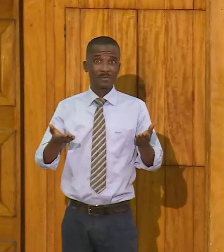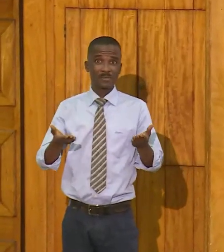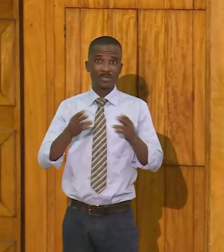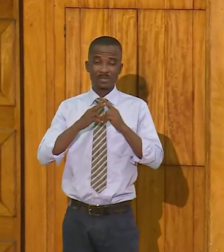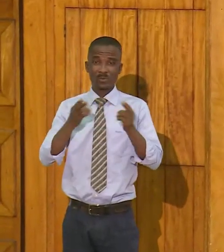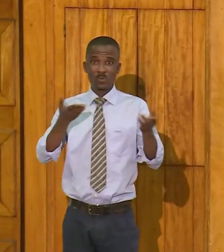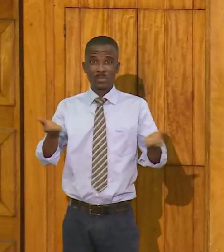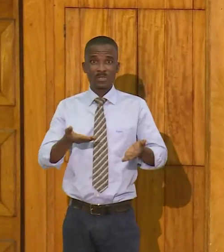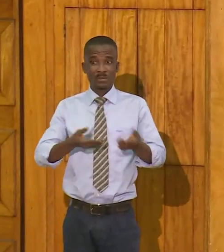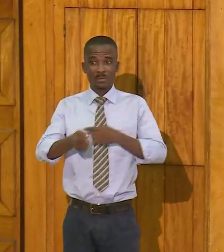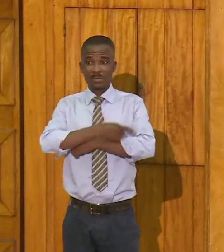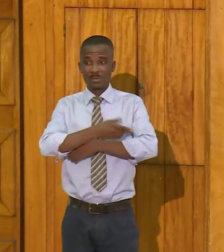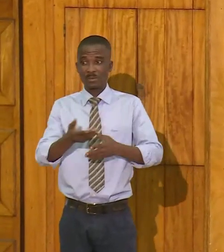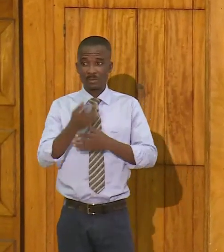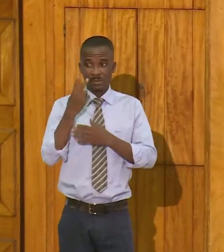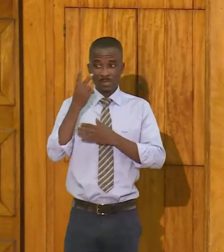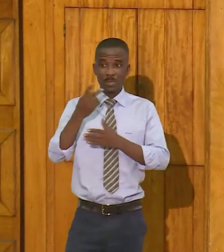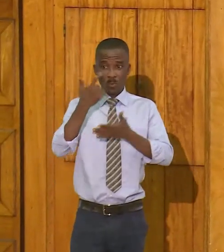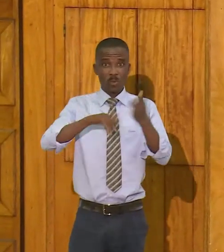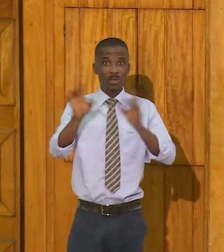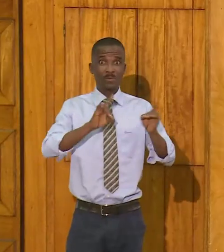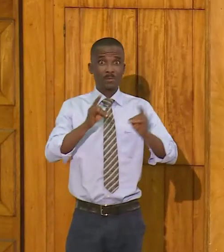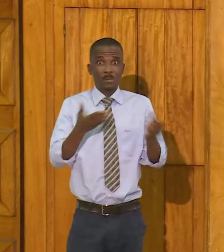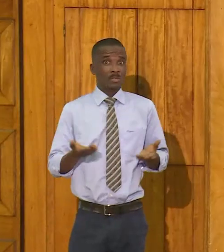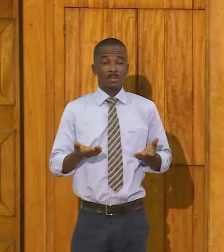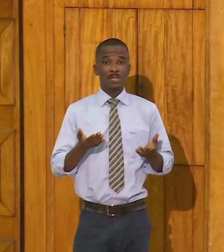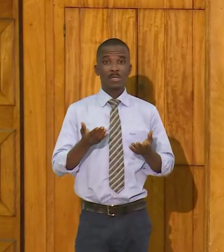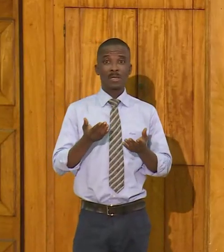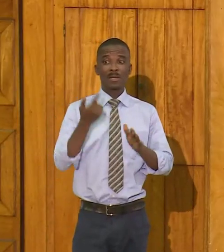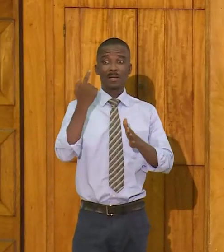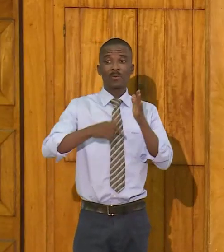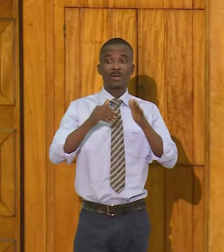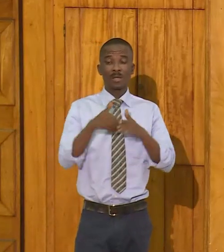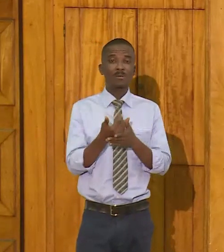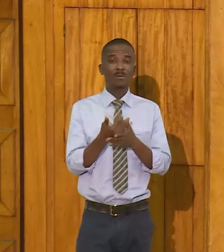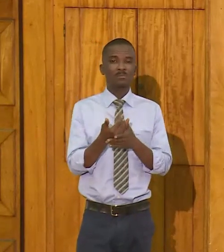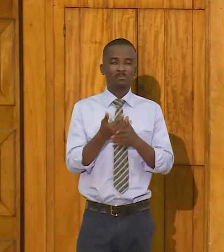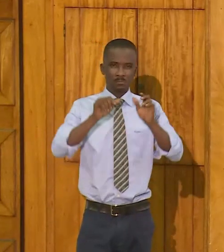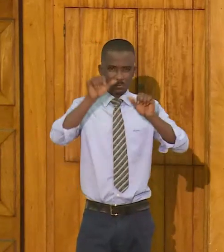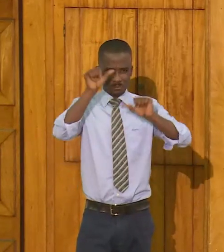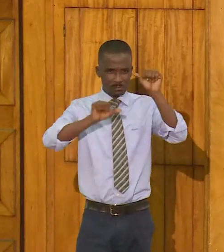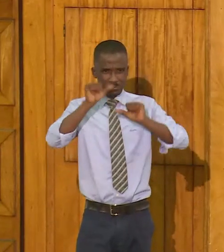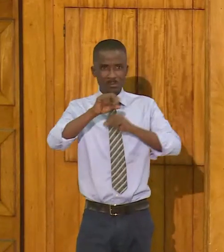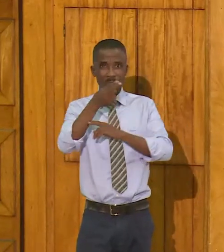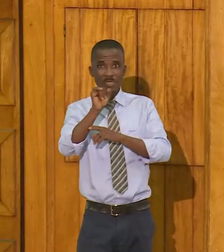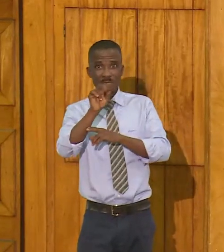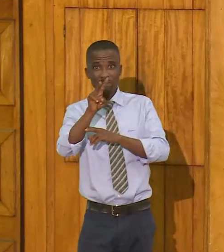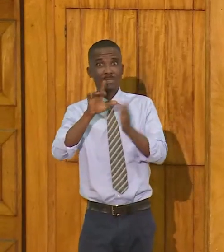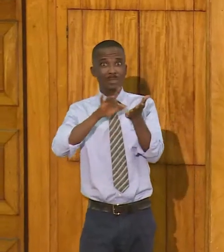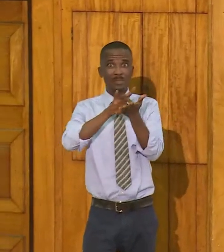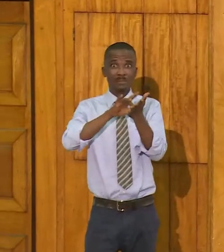So we are here to look at what we have done in terms of cost analysis of load